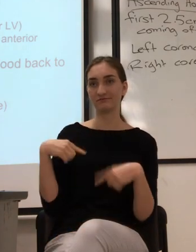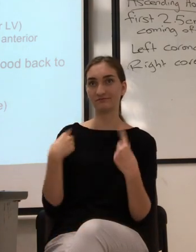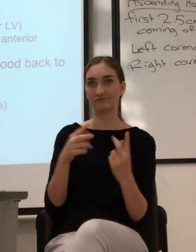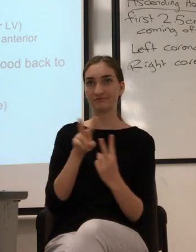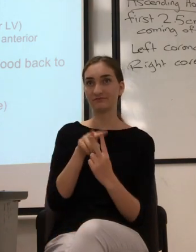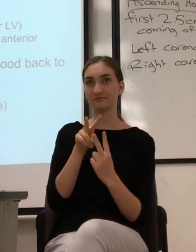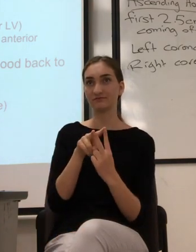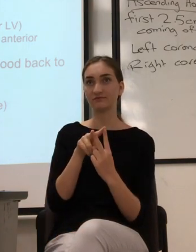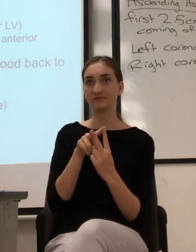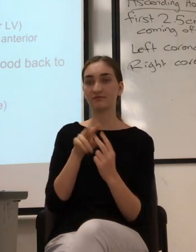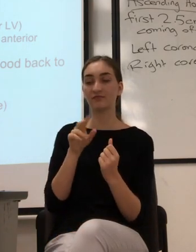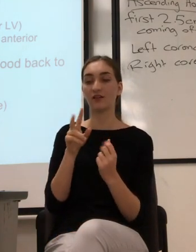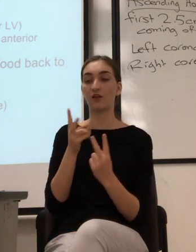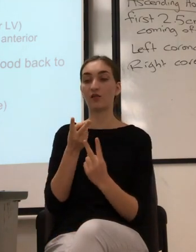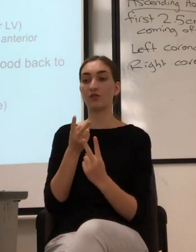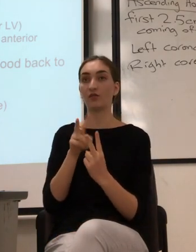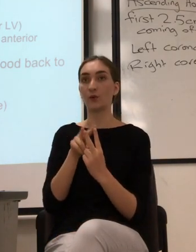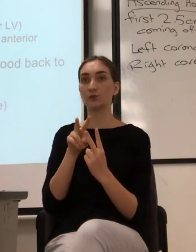ascending aorta.